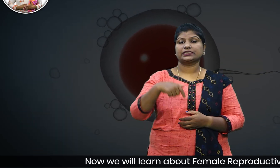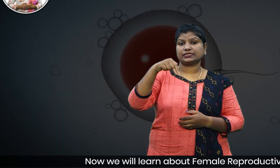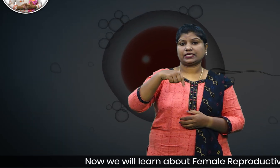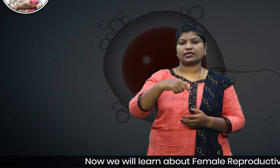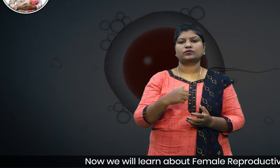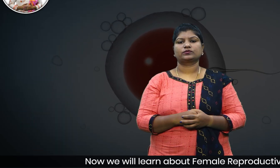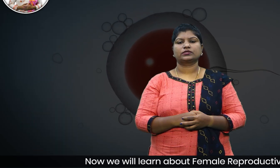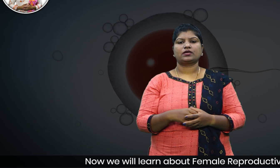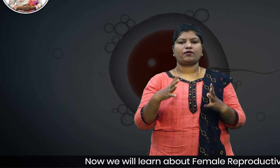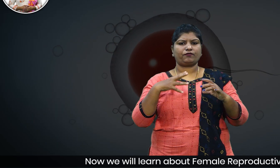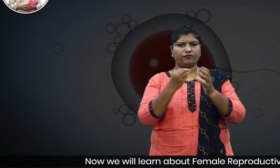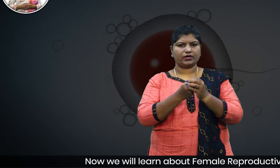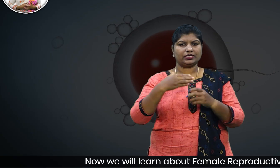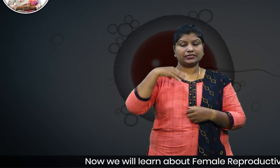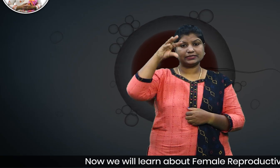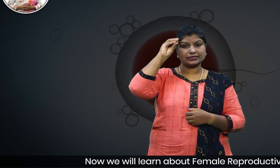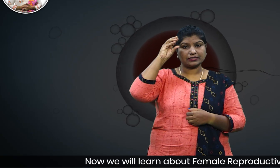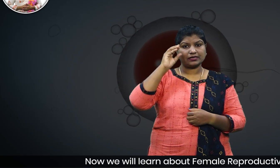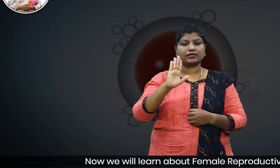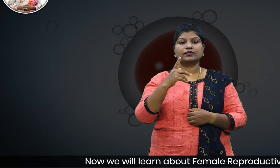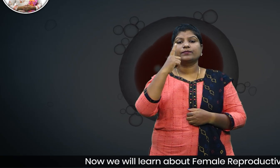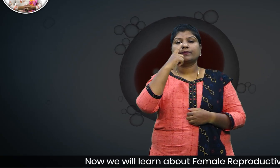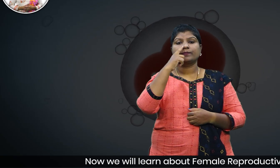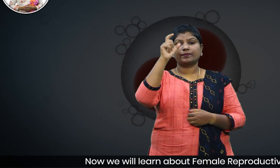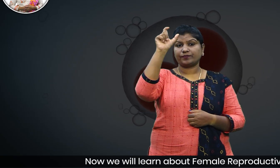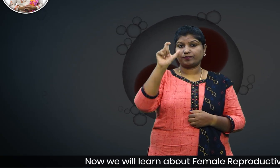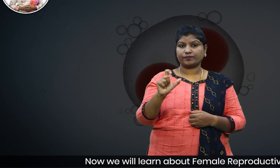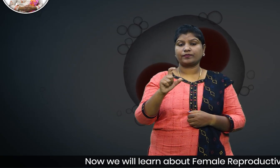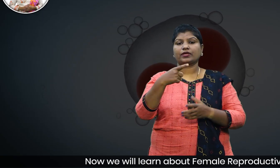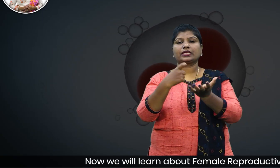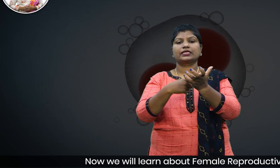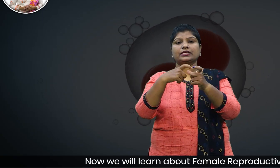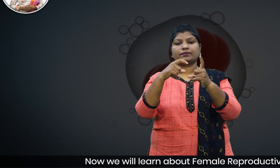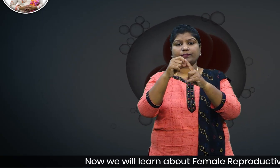Now, we will learn about female reproductive organs.